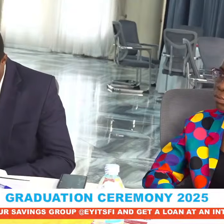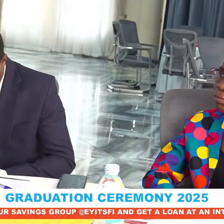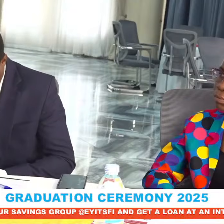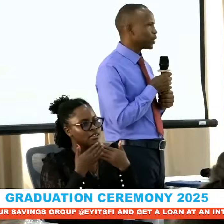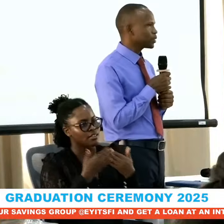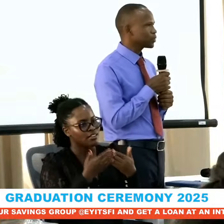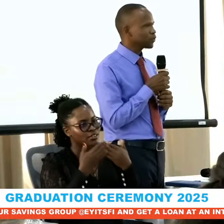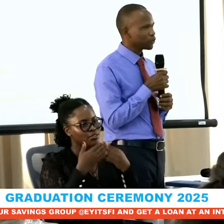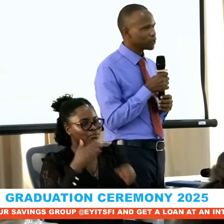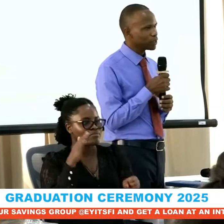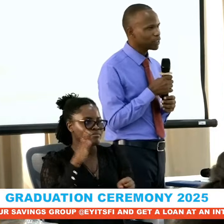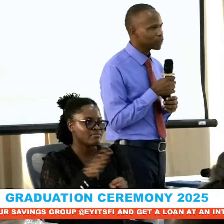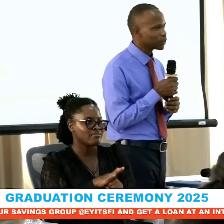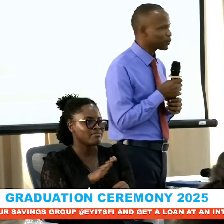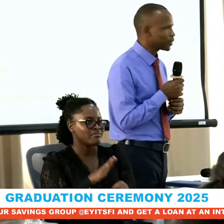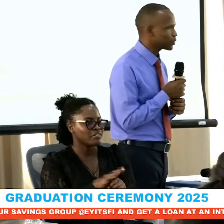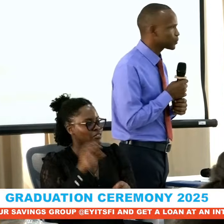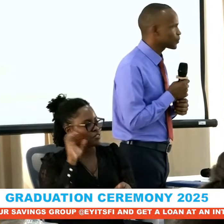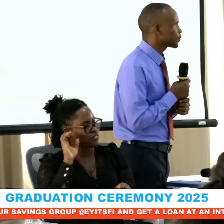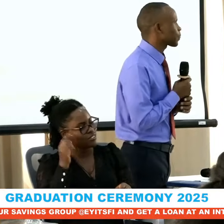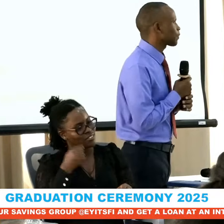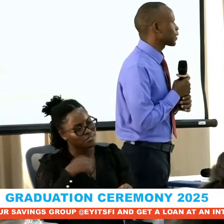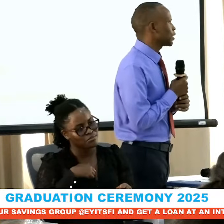Thank you so much for listening to me.